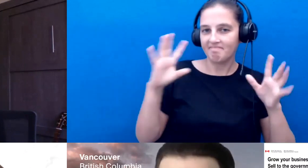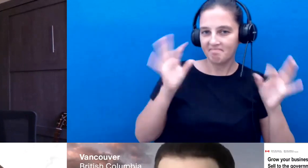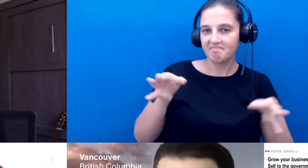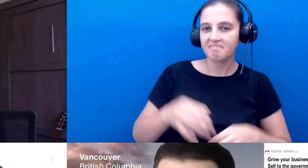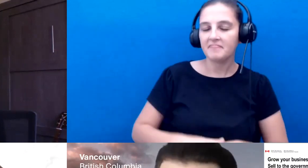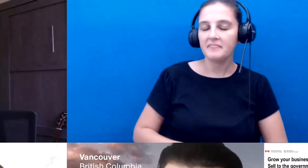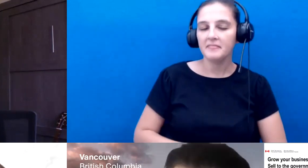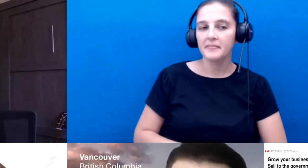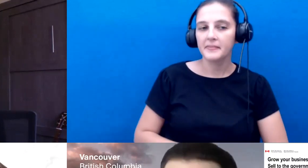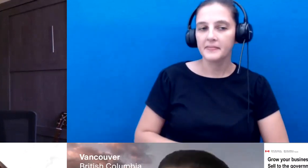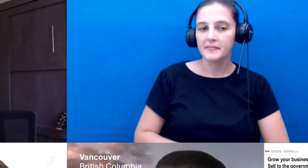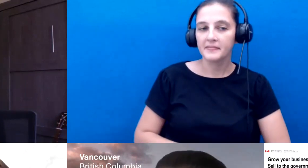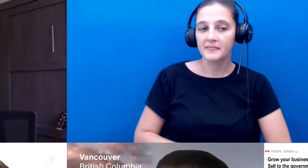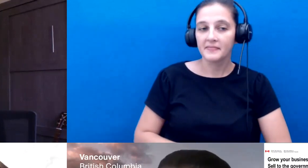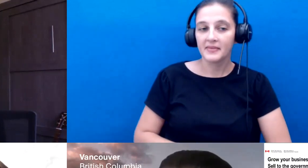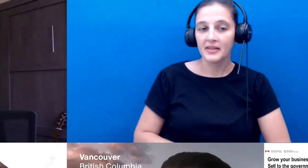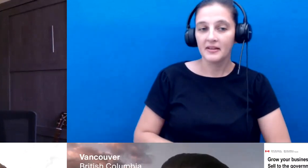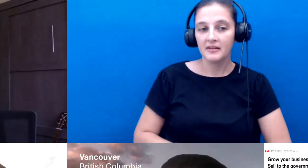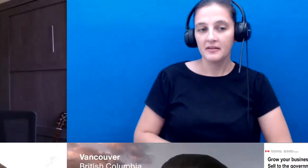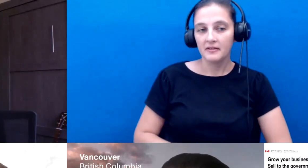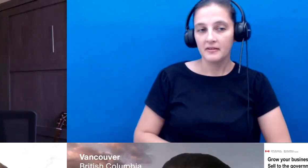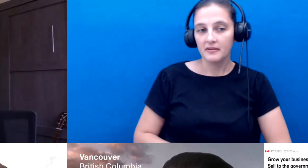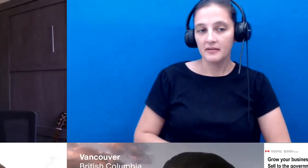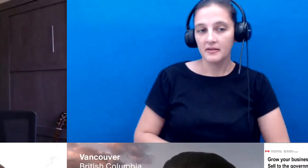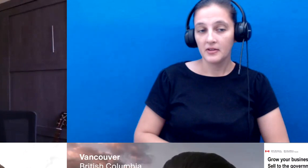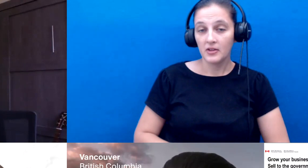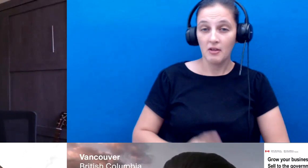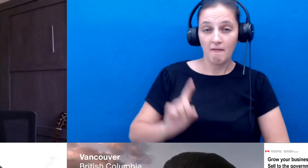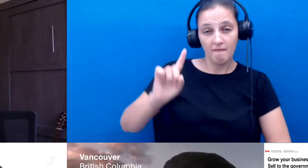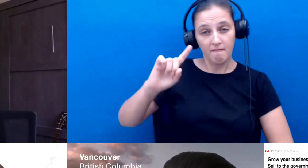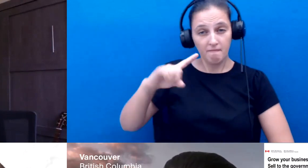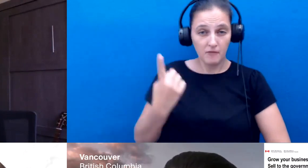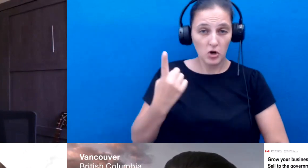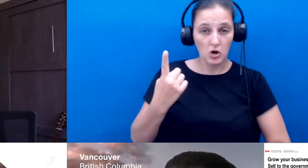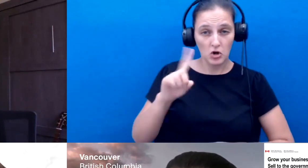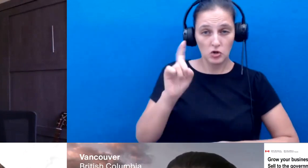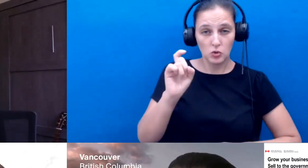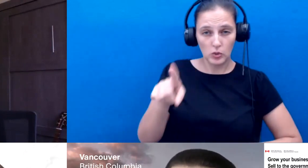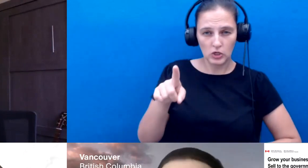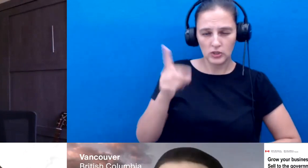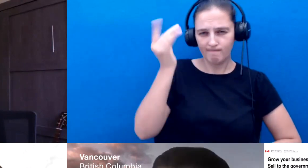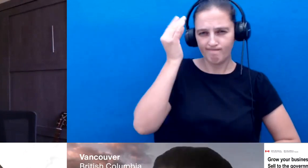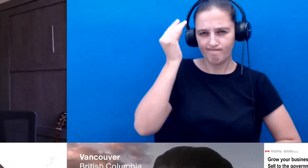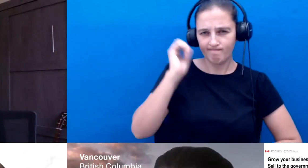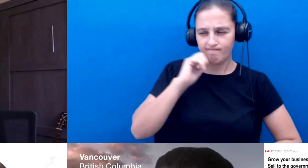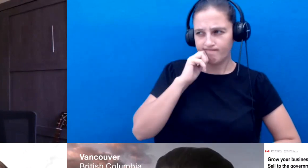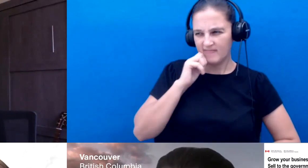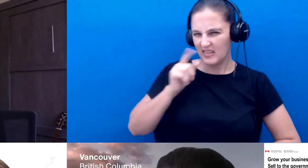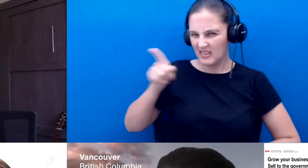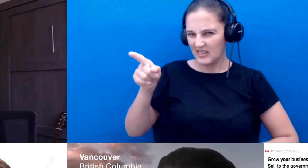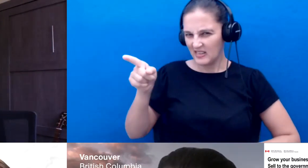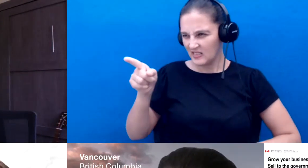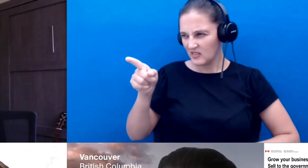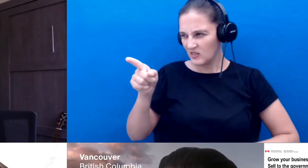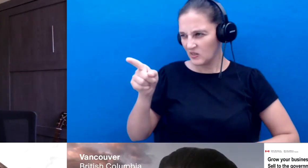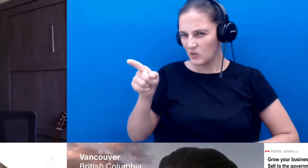one of the first questions that you want to ask yourself is, what department is going to